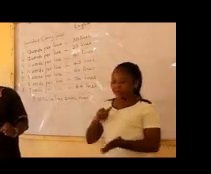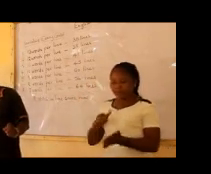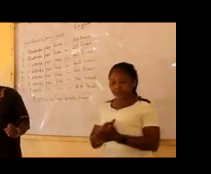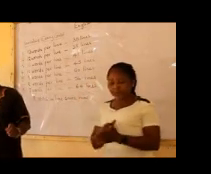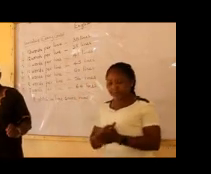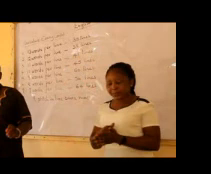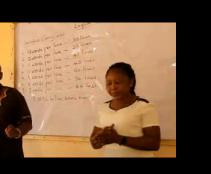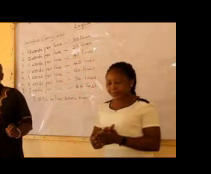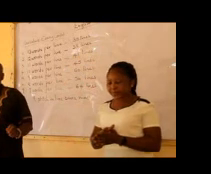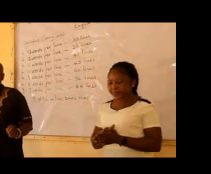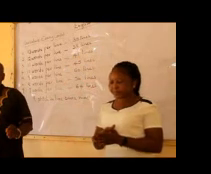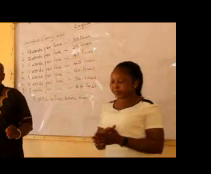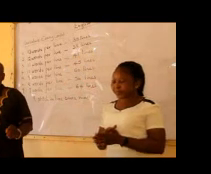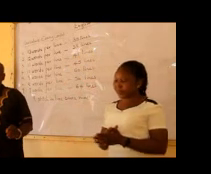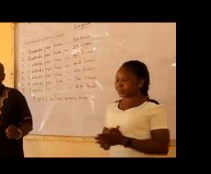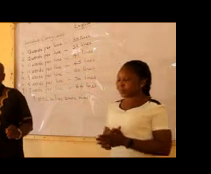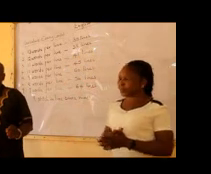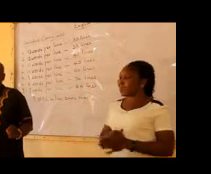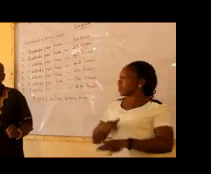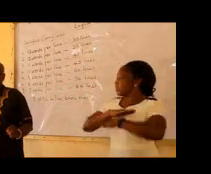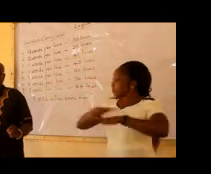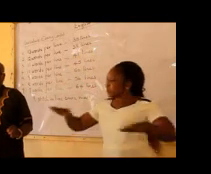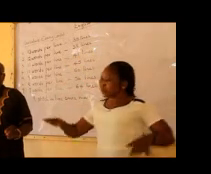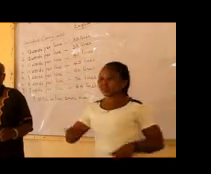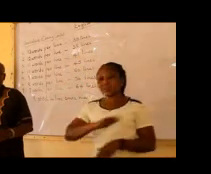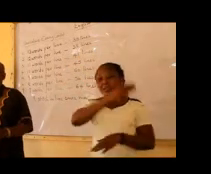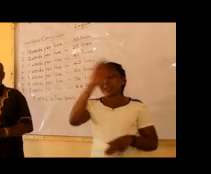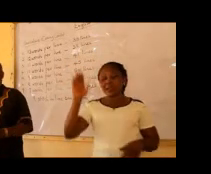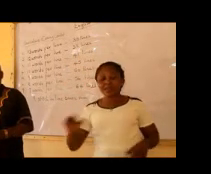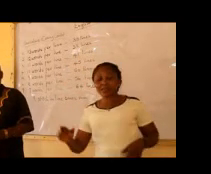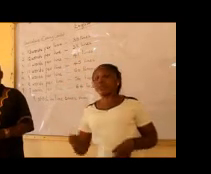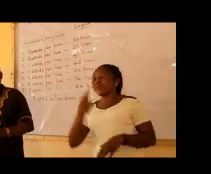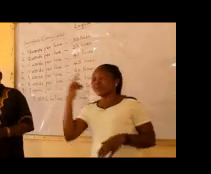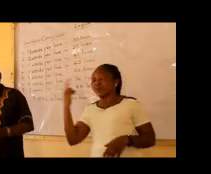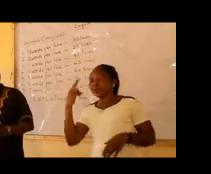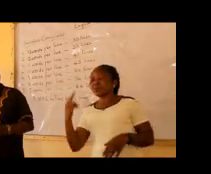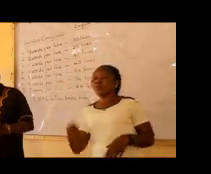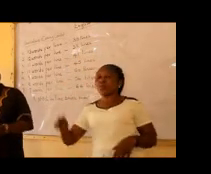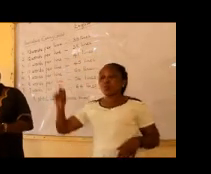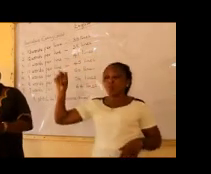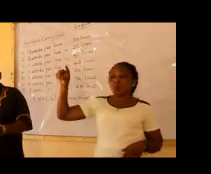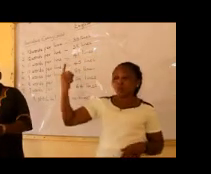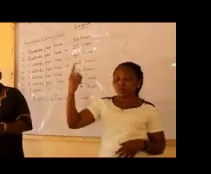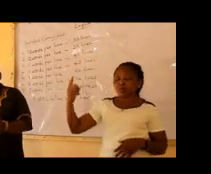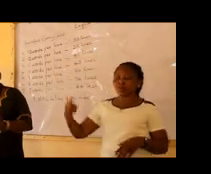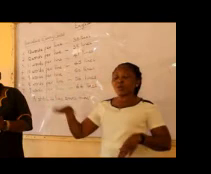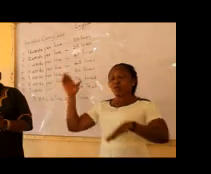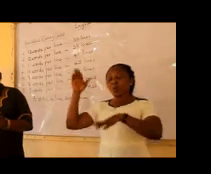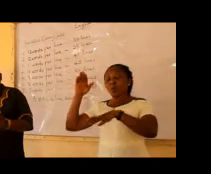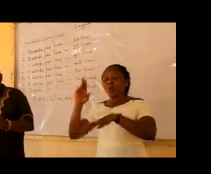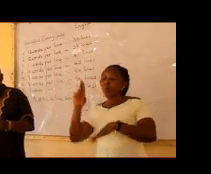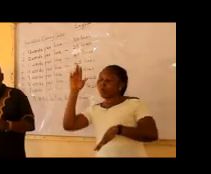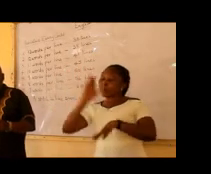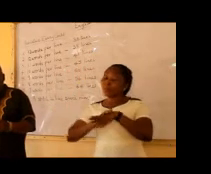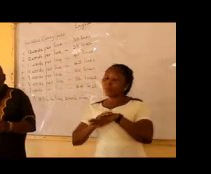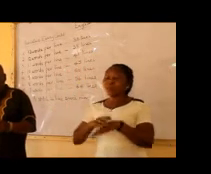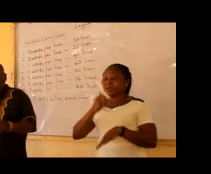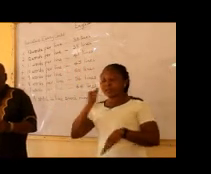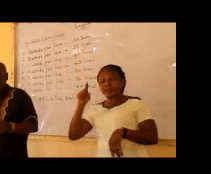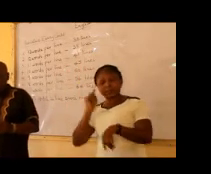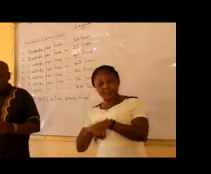ever use once upon a time to start your essay. It tells the